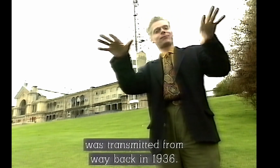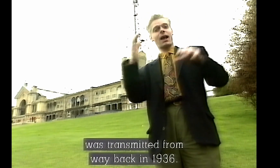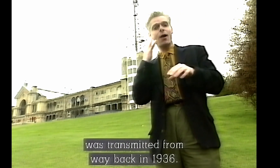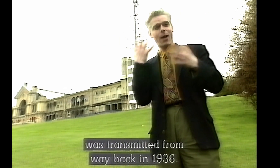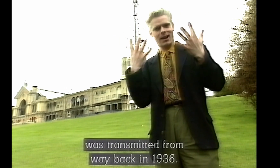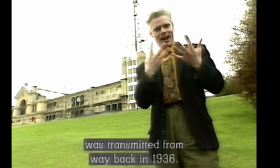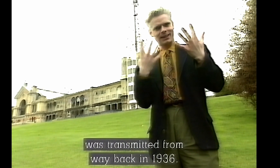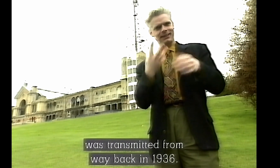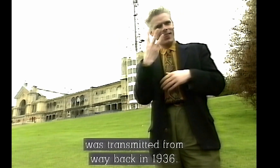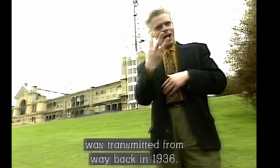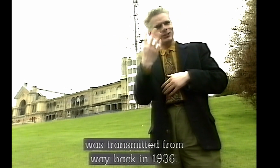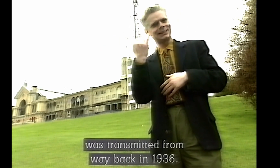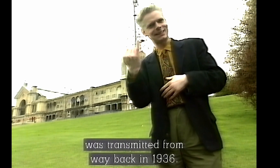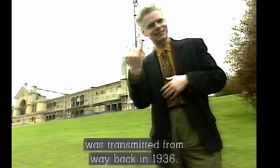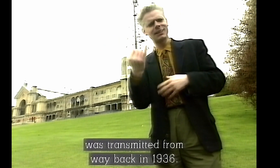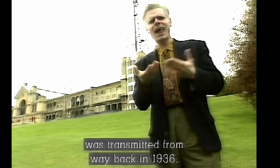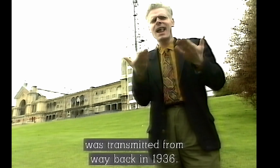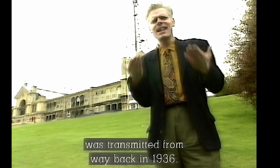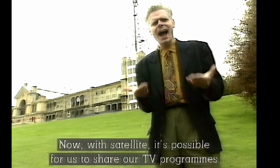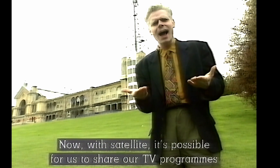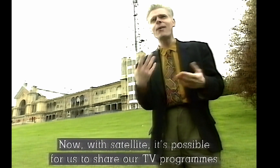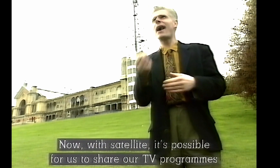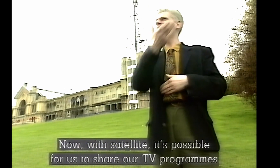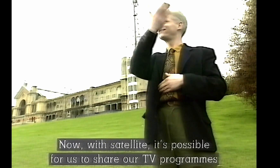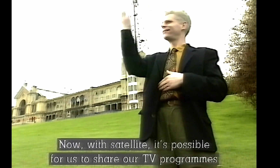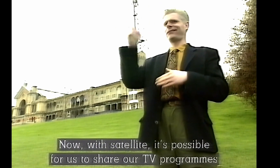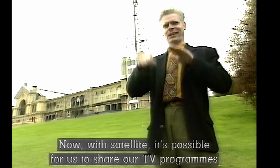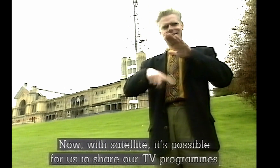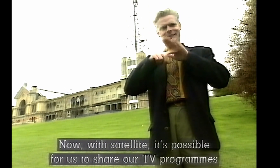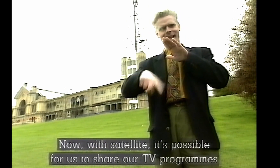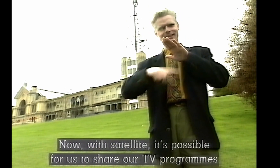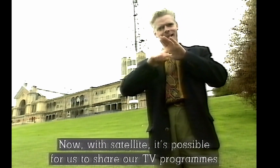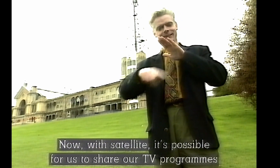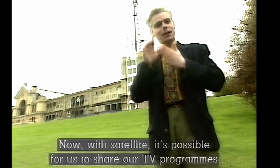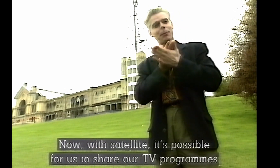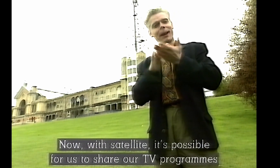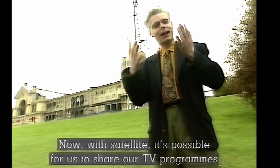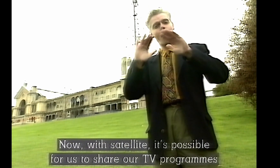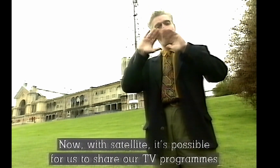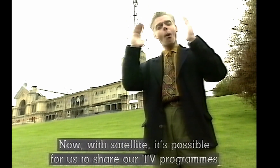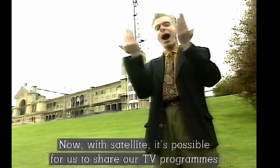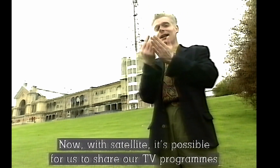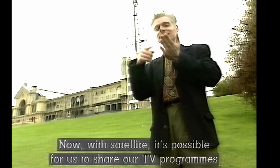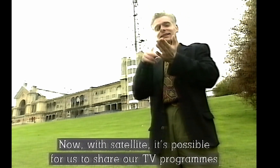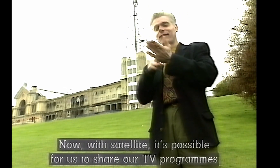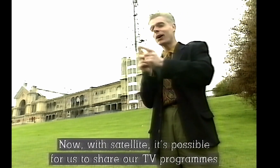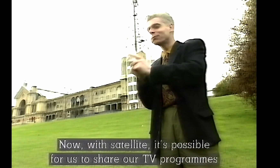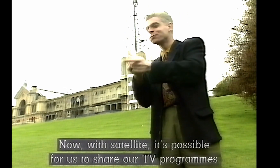This is Alexandra Palace, where the very first BBC television programme was transmitted from way back in